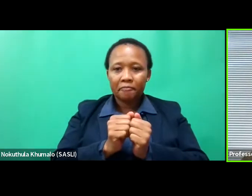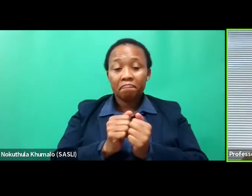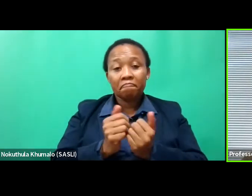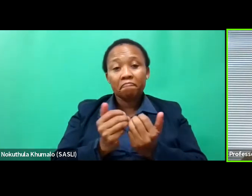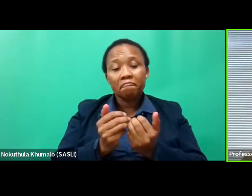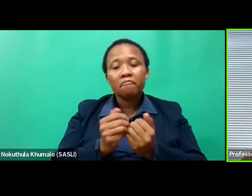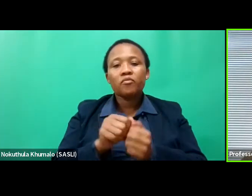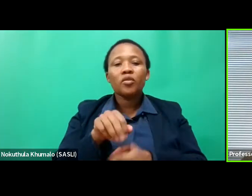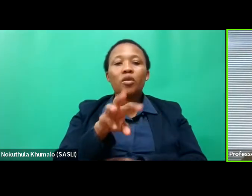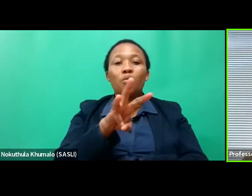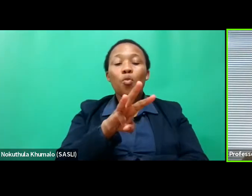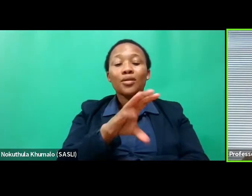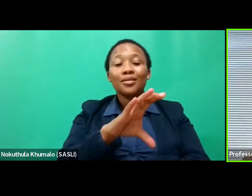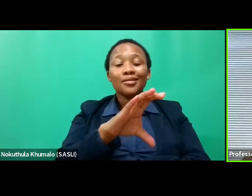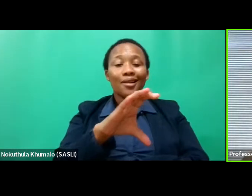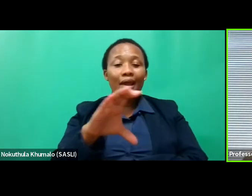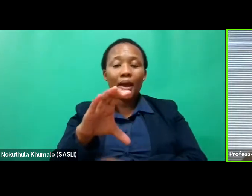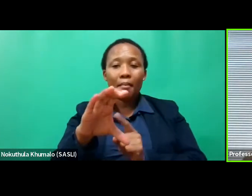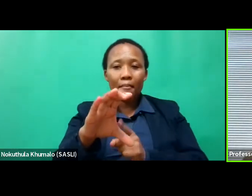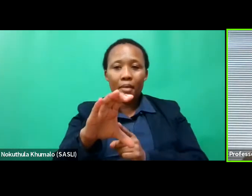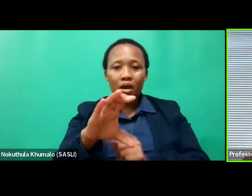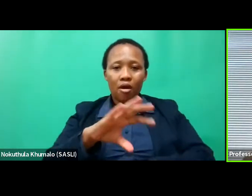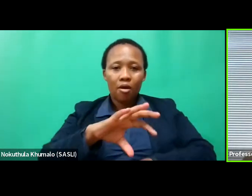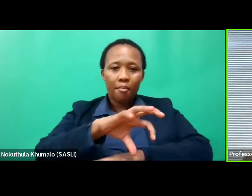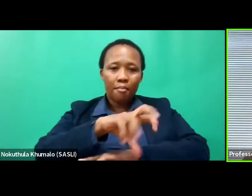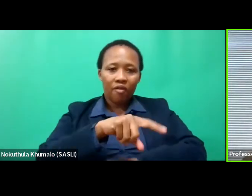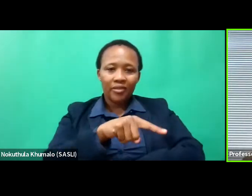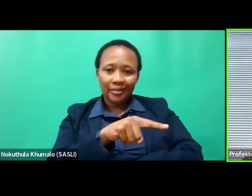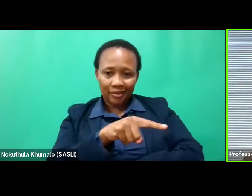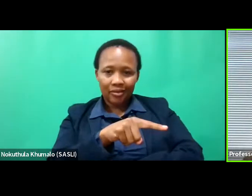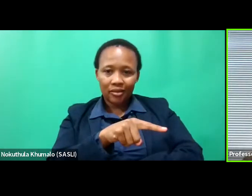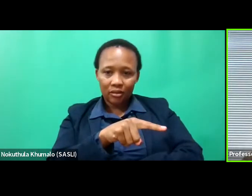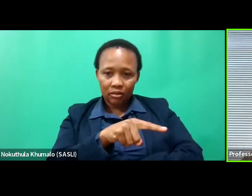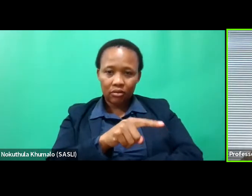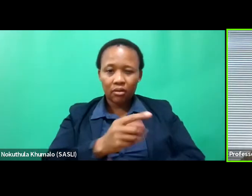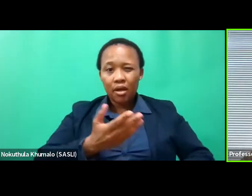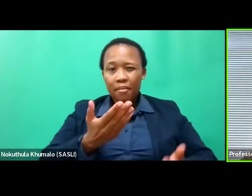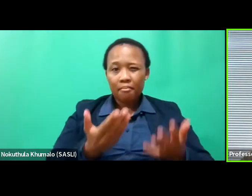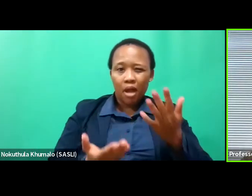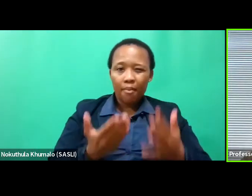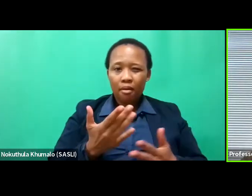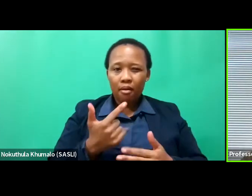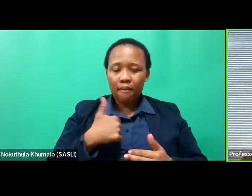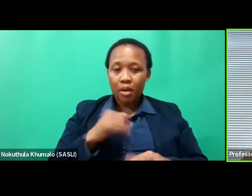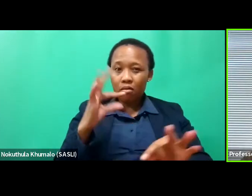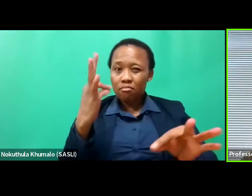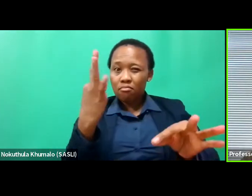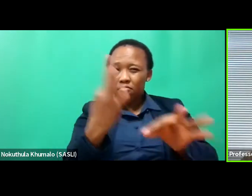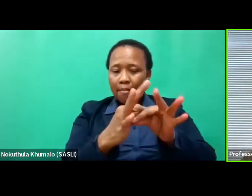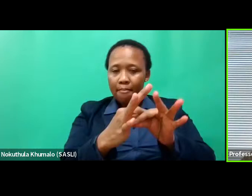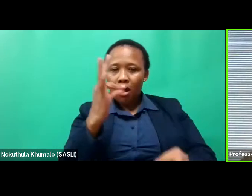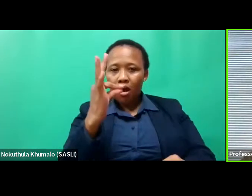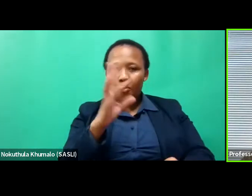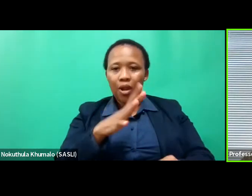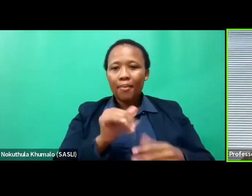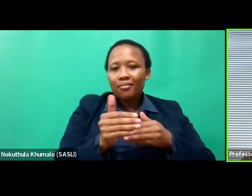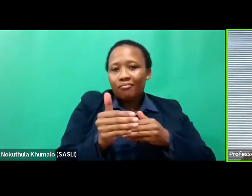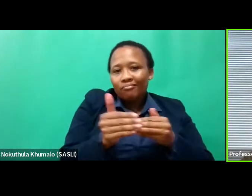but I should be as close as possible to the truth,